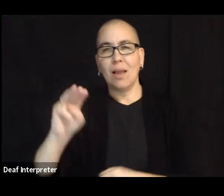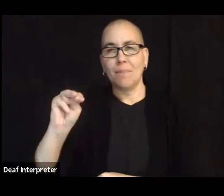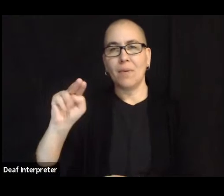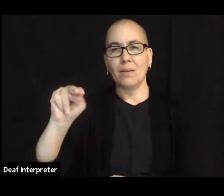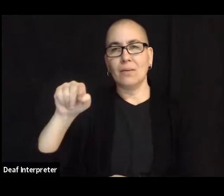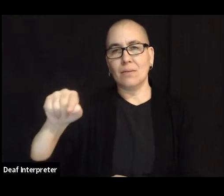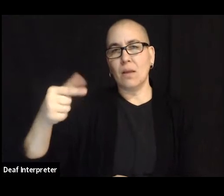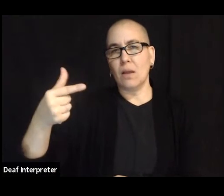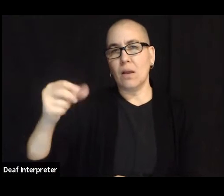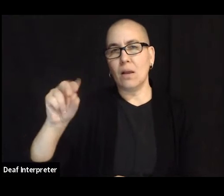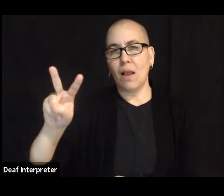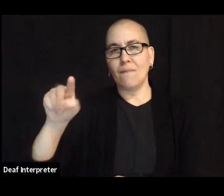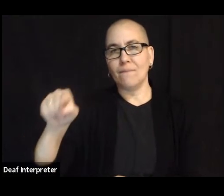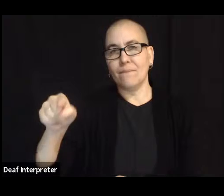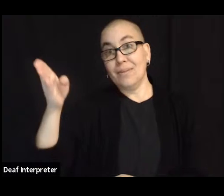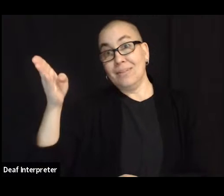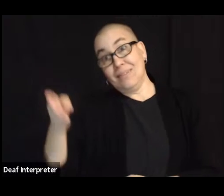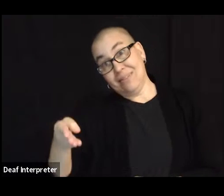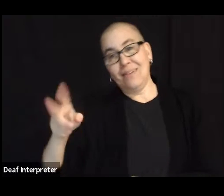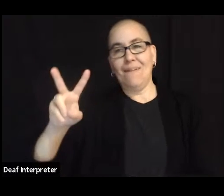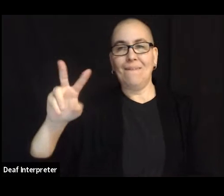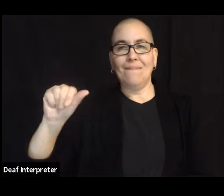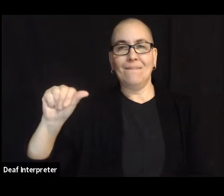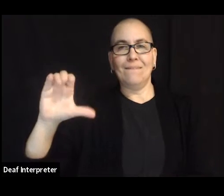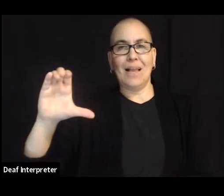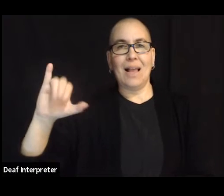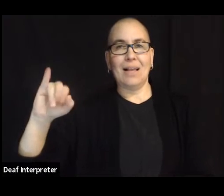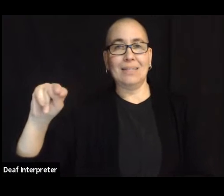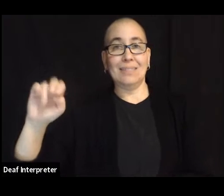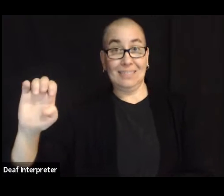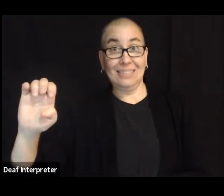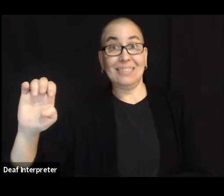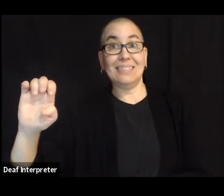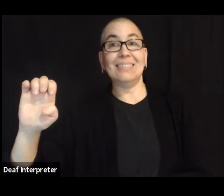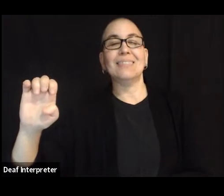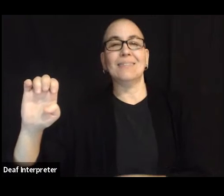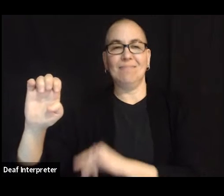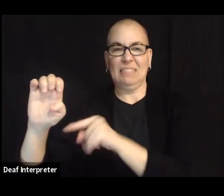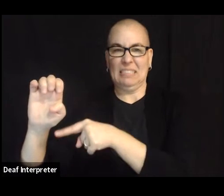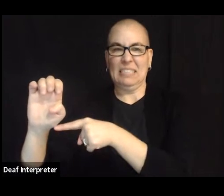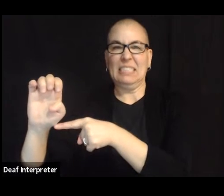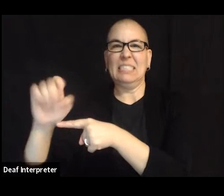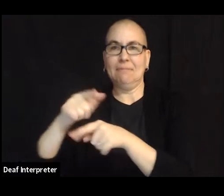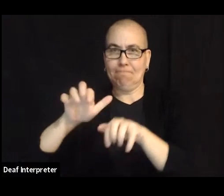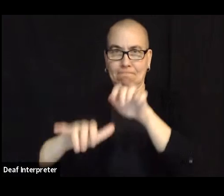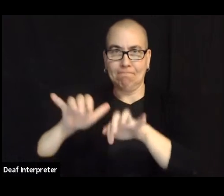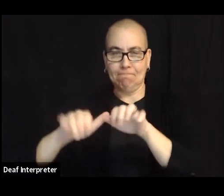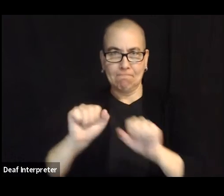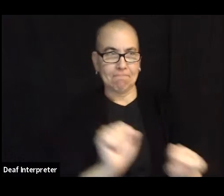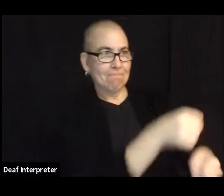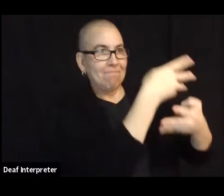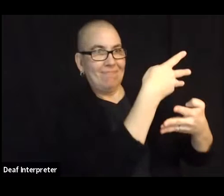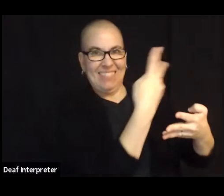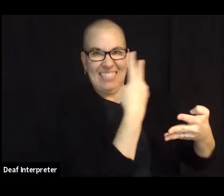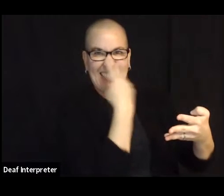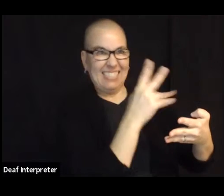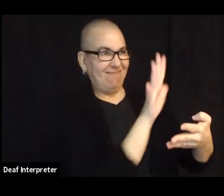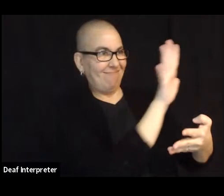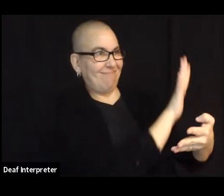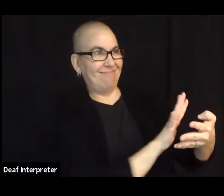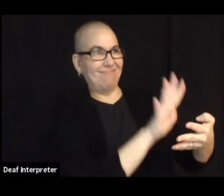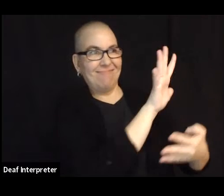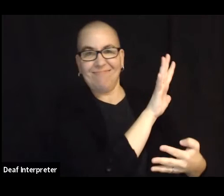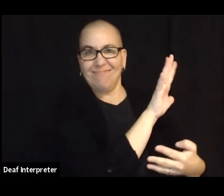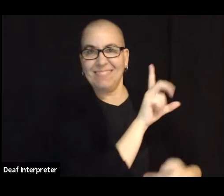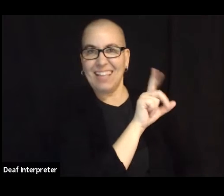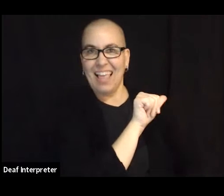mn.gov/vaccine. So many of our hopes are connected to Minnesota's ability to provide COVID-19 vaccines. We wanted to share